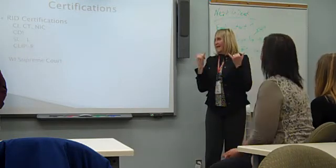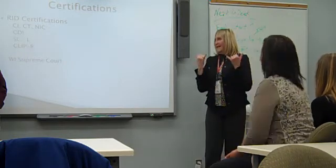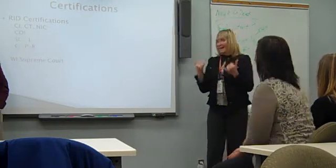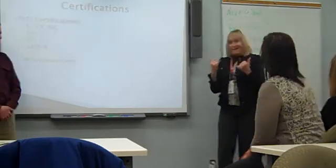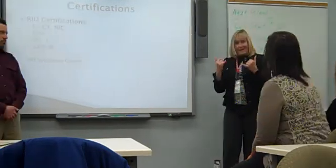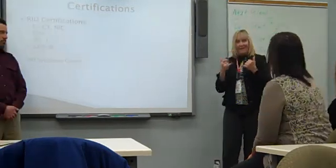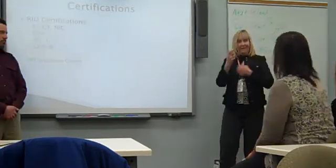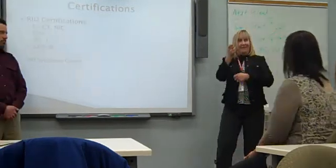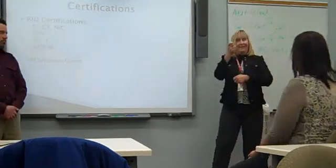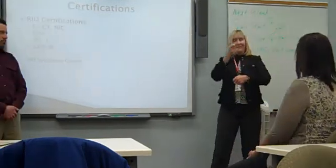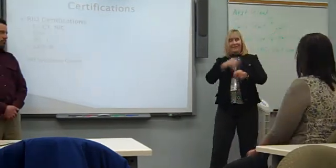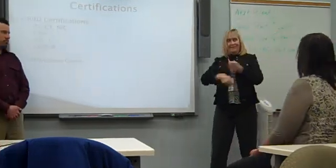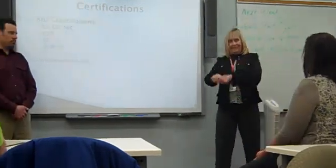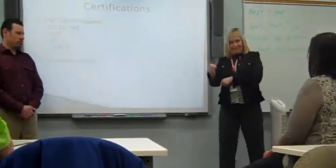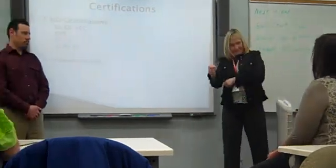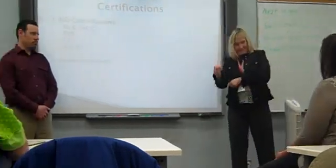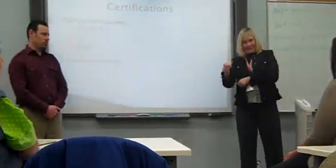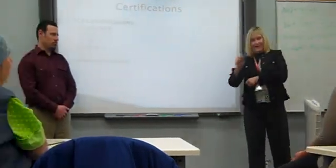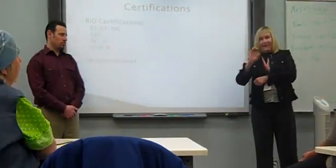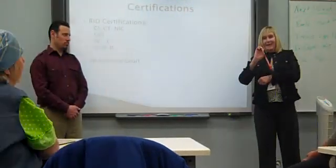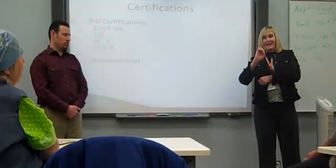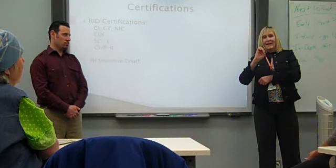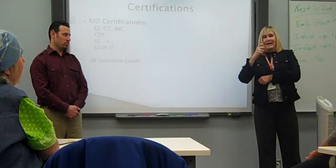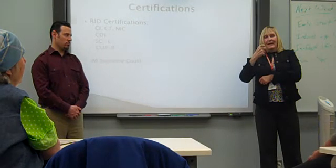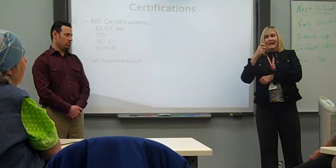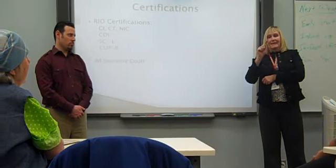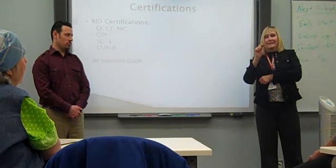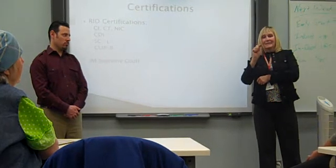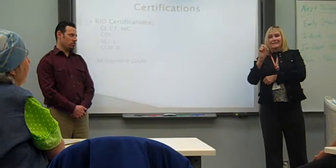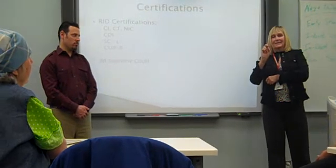And plus now parole is kind of like an old term.